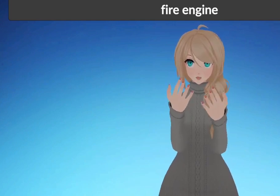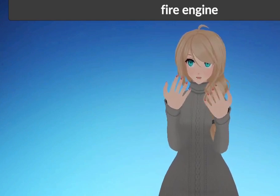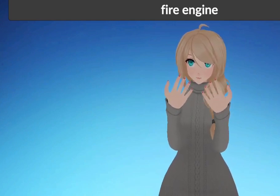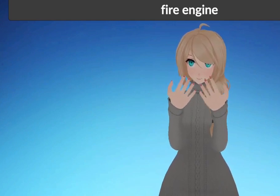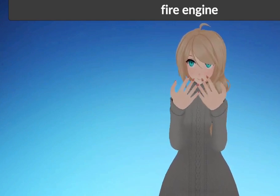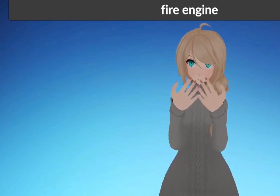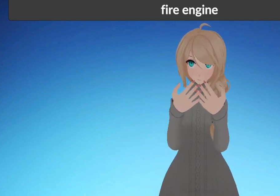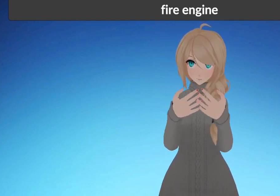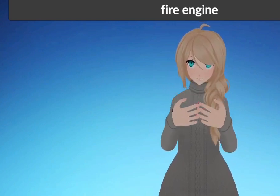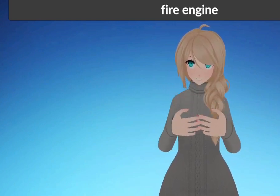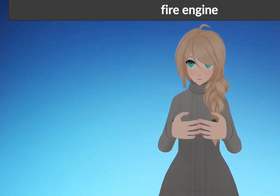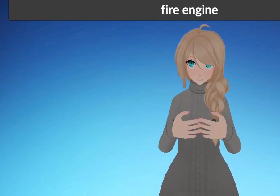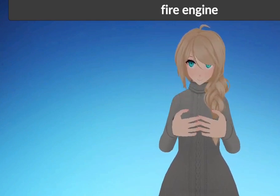fire injure,